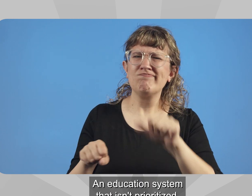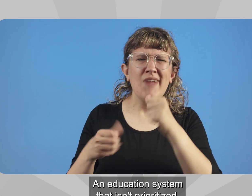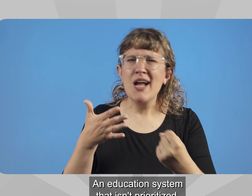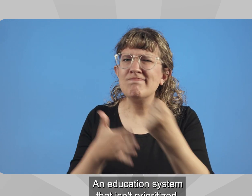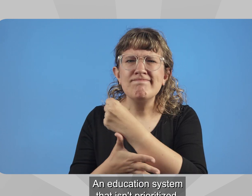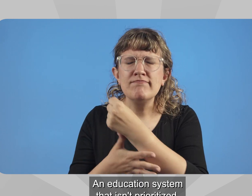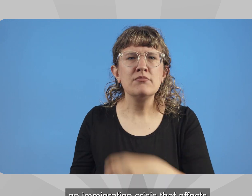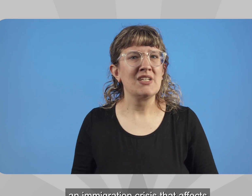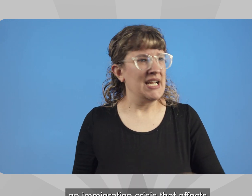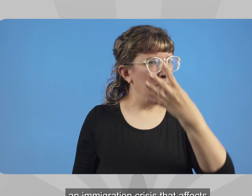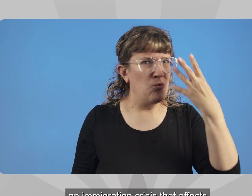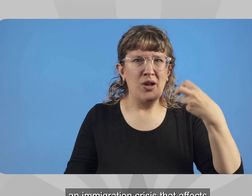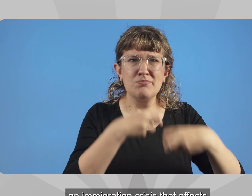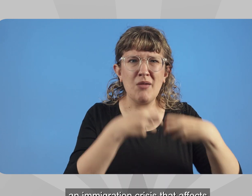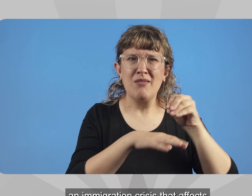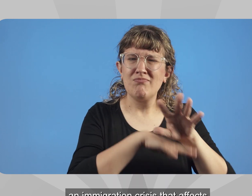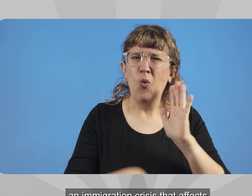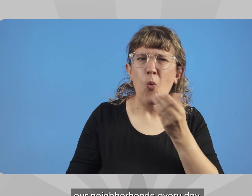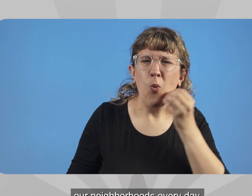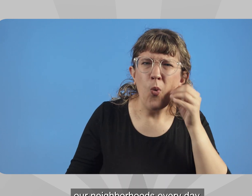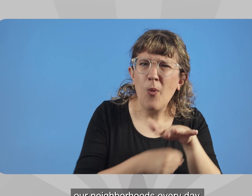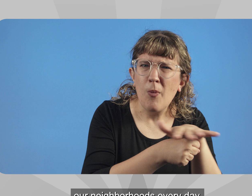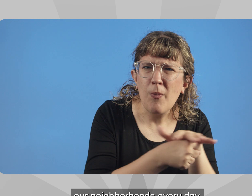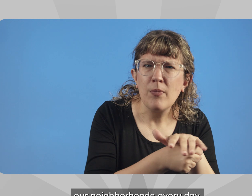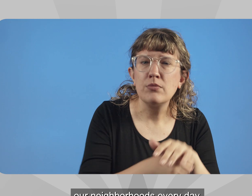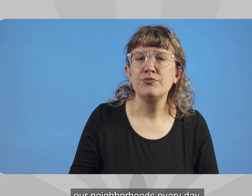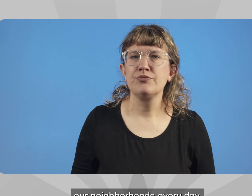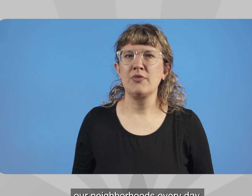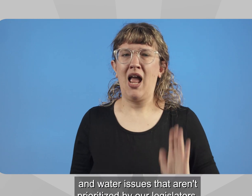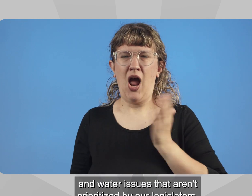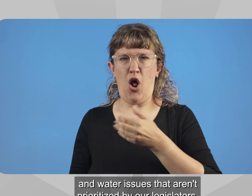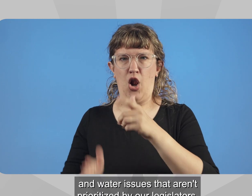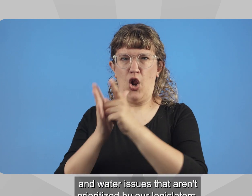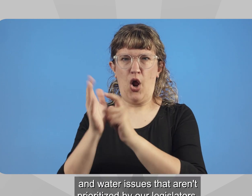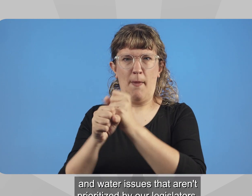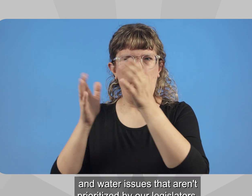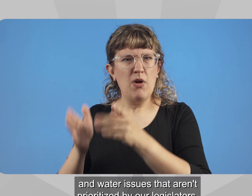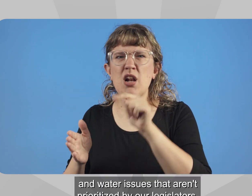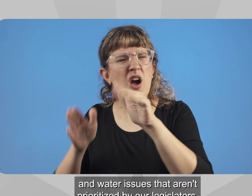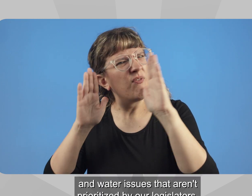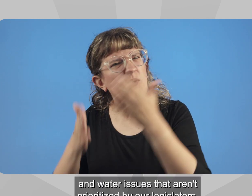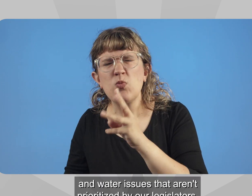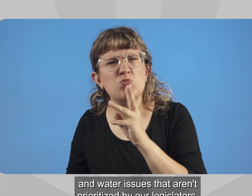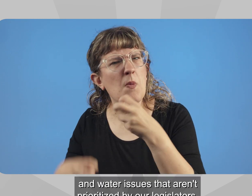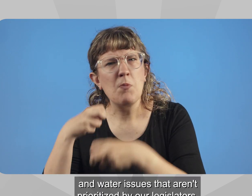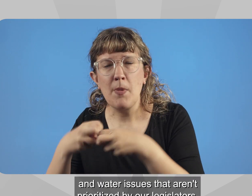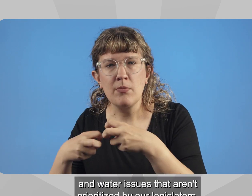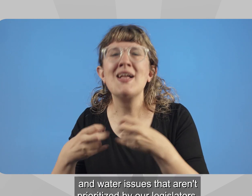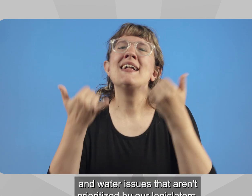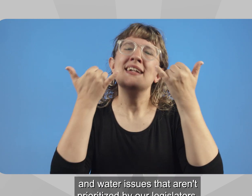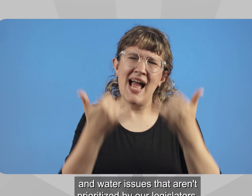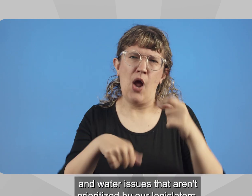An education system that isn't prioritized, an immigration crisis that affects our neighborhoods every day, and water issues that